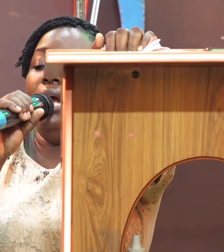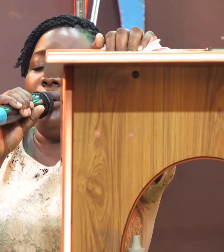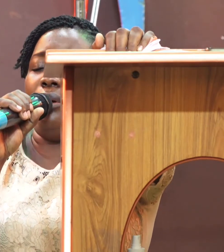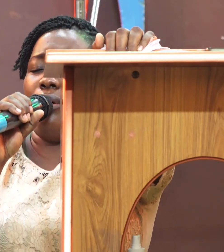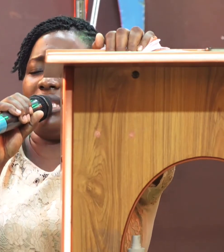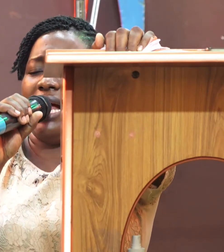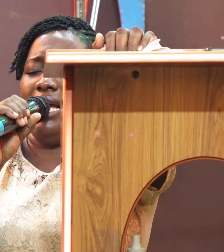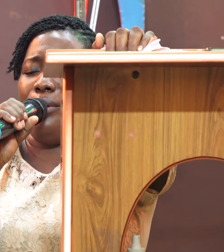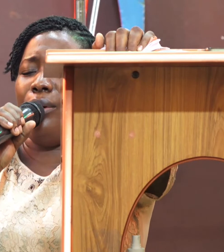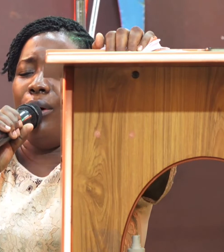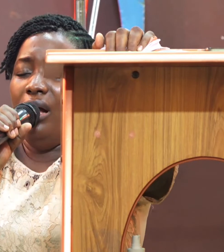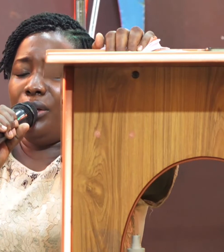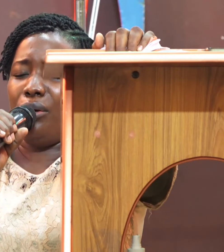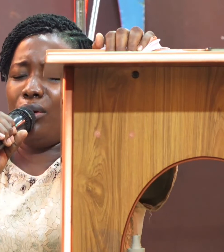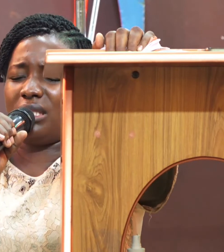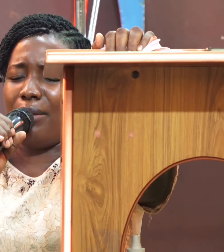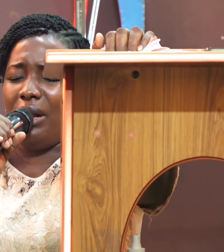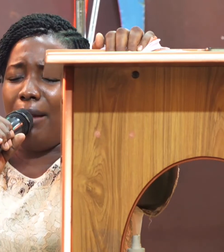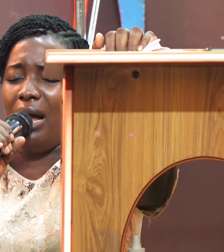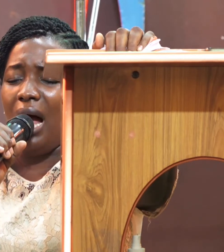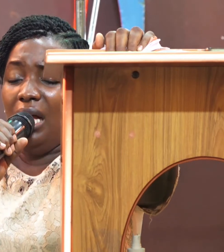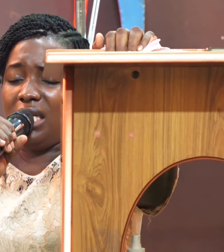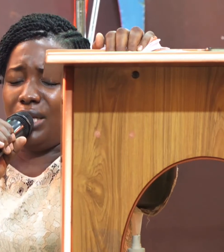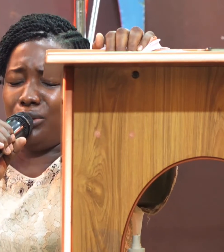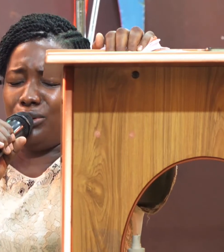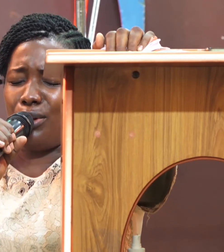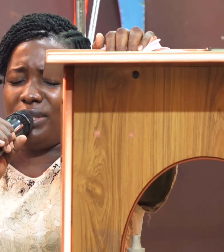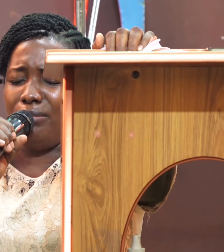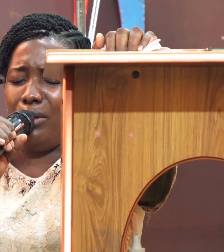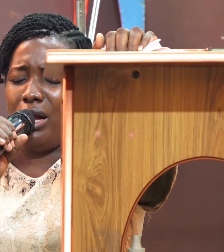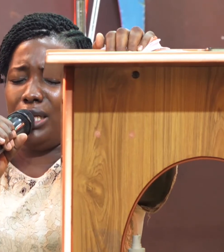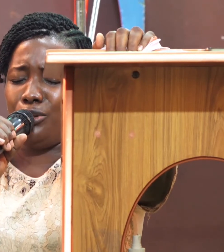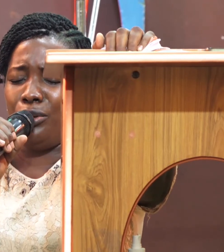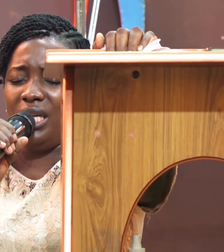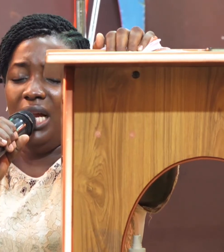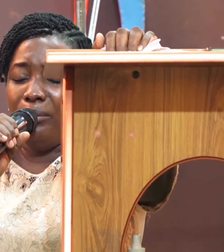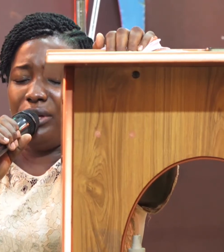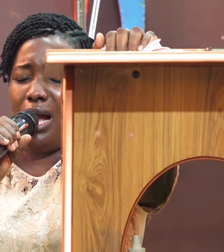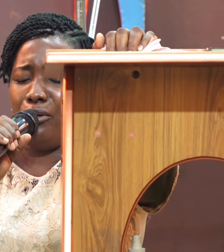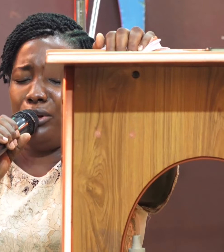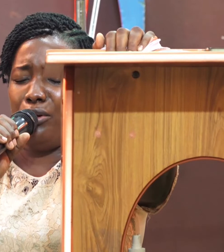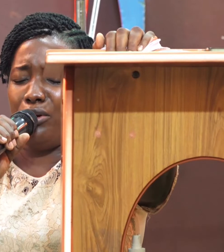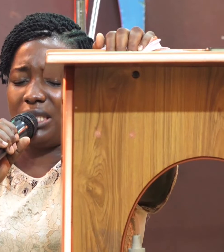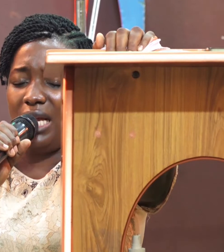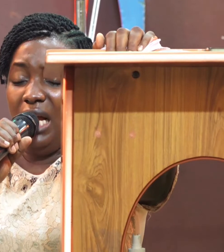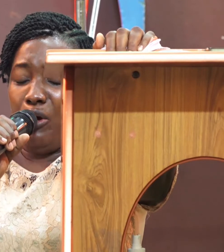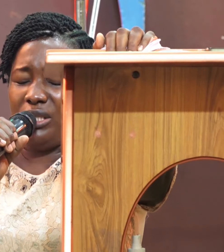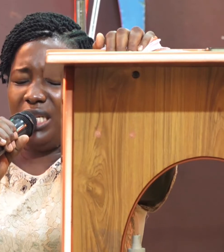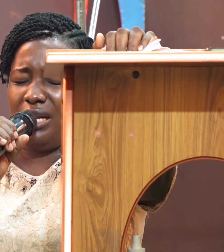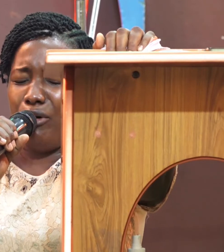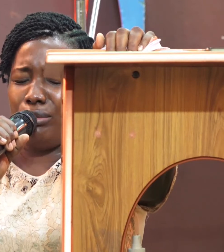wegayiride nongosa lero nongosa mukama nyanjuruza omutima gwange gyoli munango